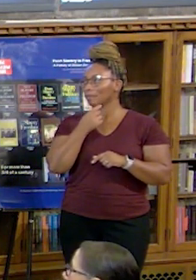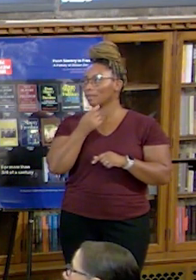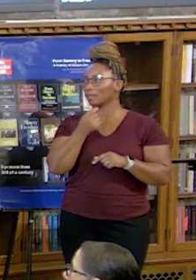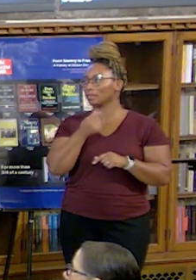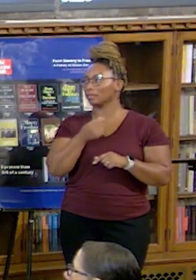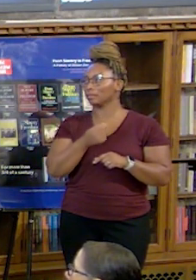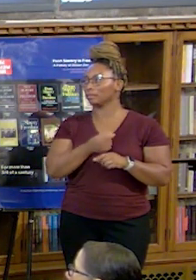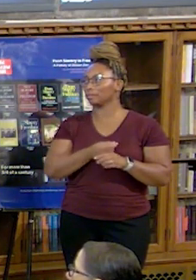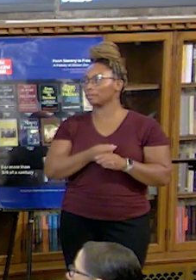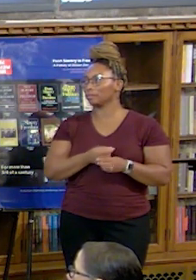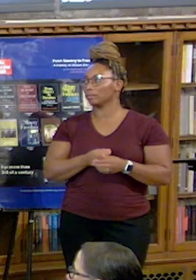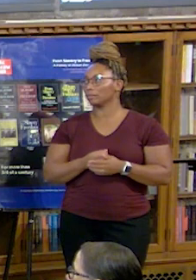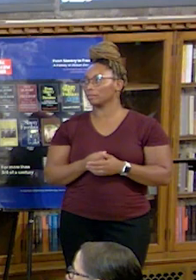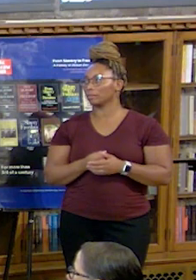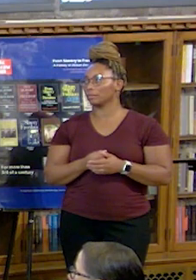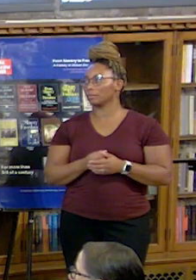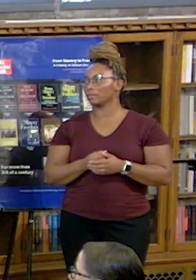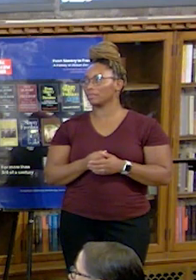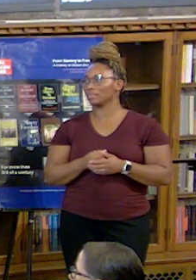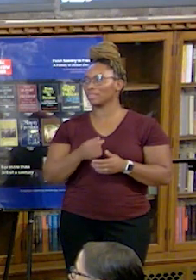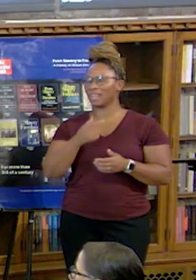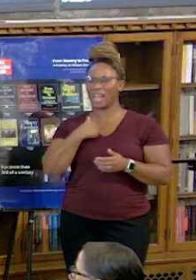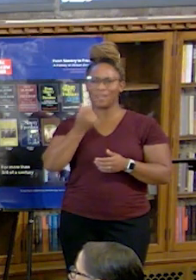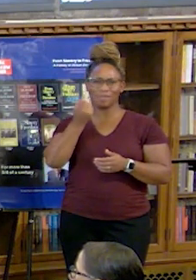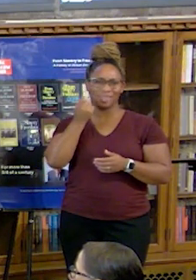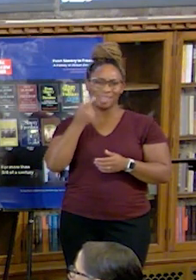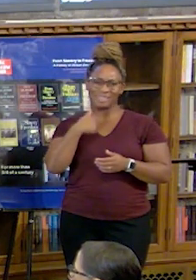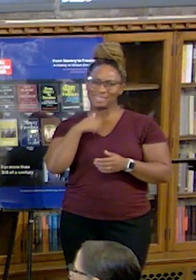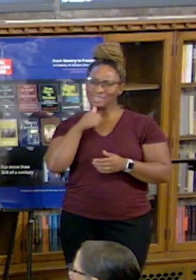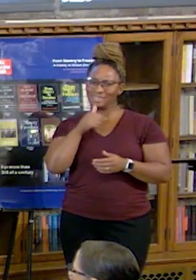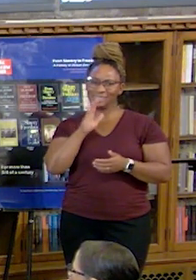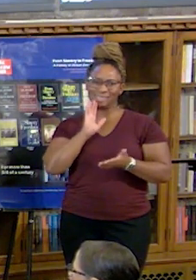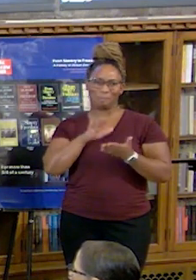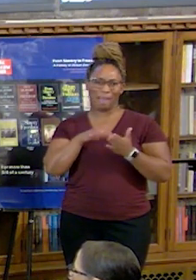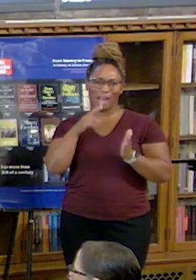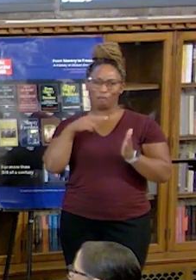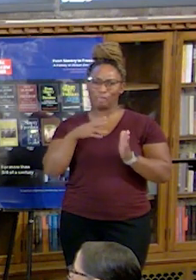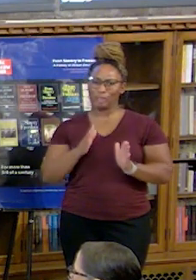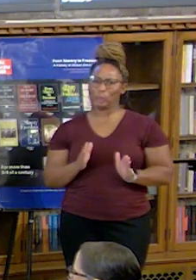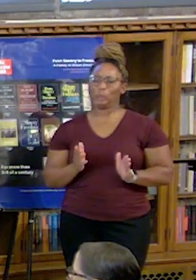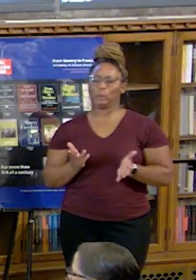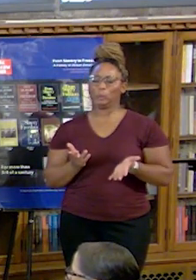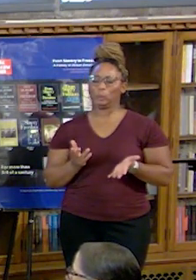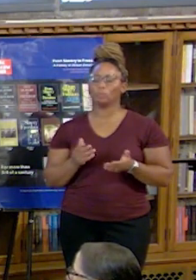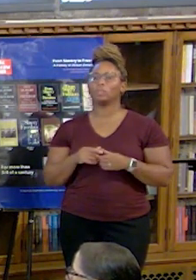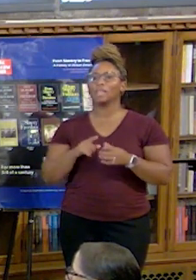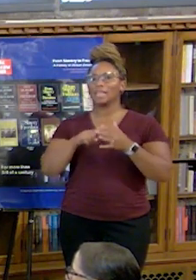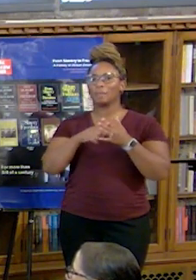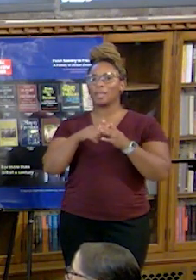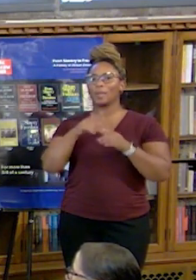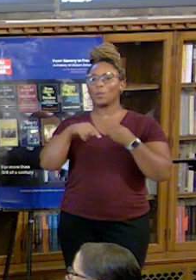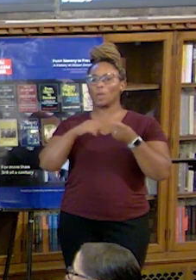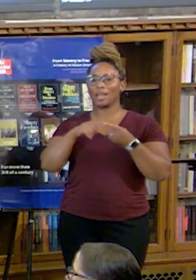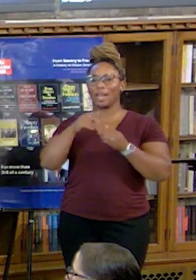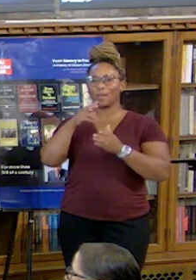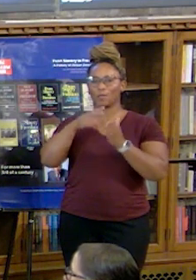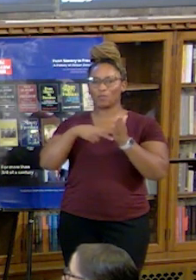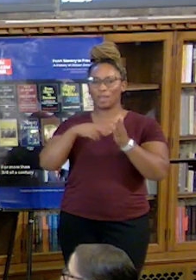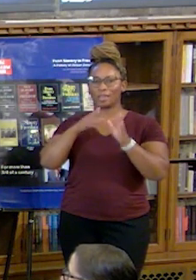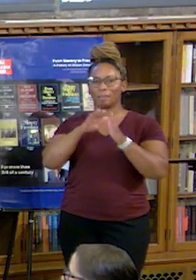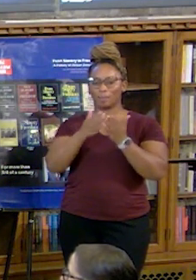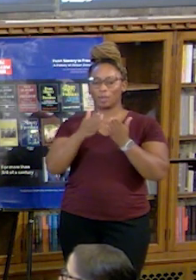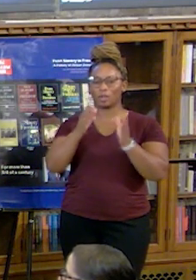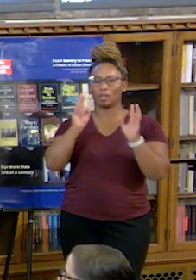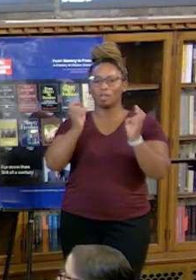I also was a bad reader when I the first few times that I read right just discontent and